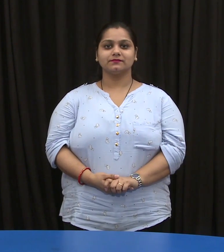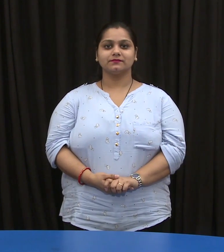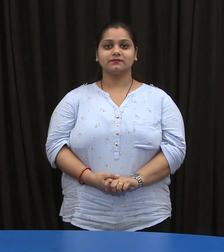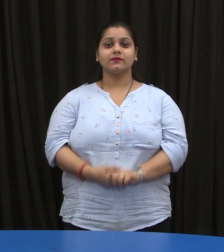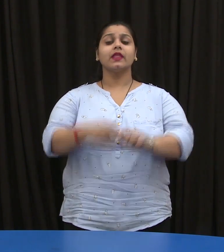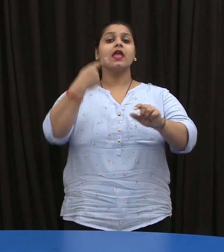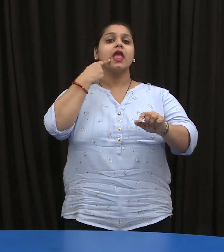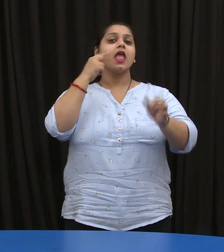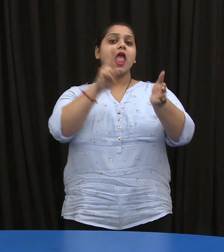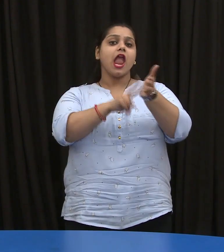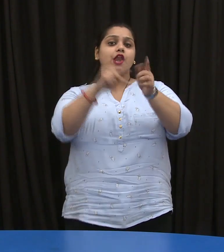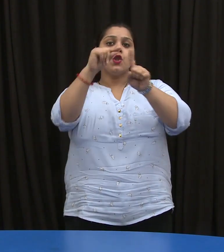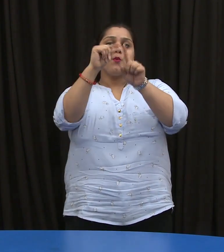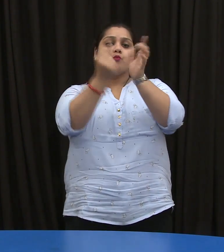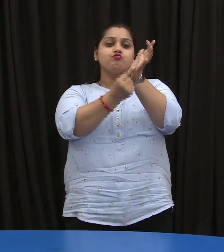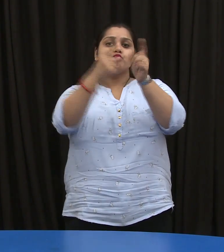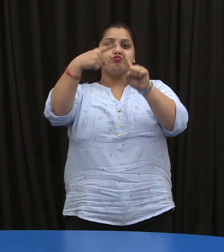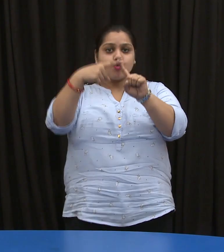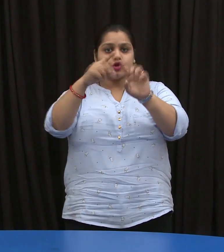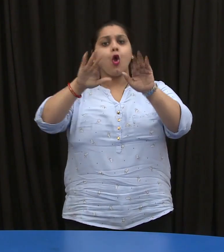input and output devices,